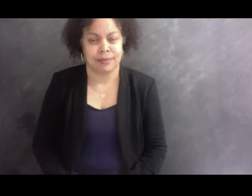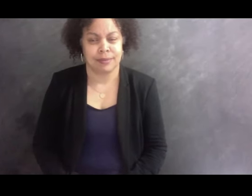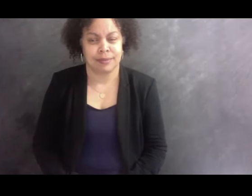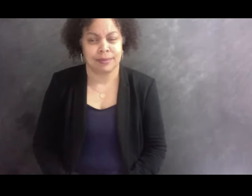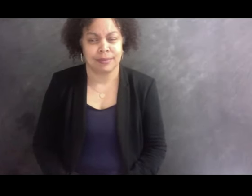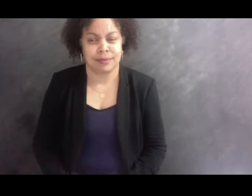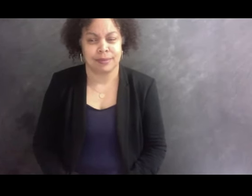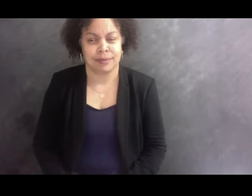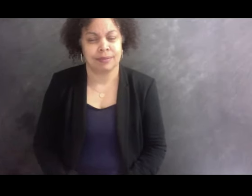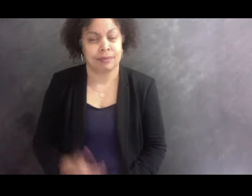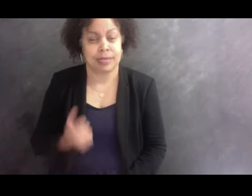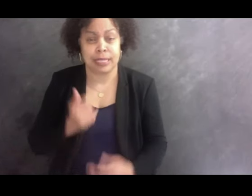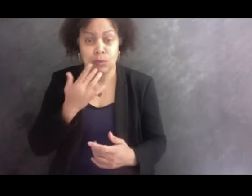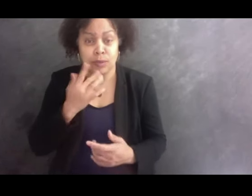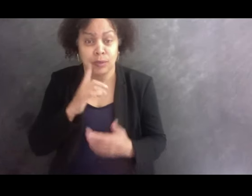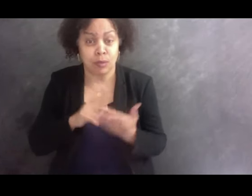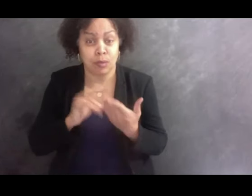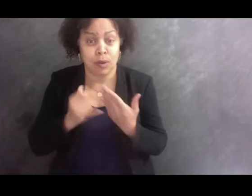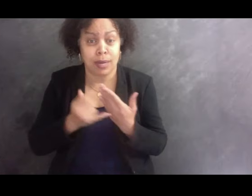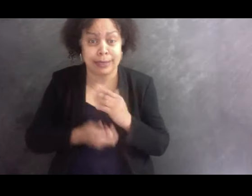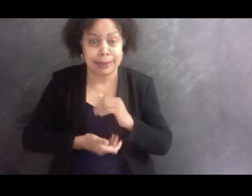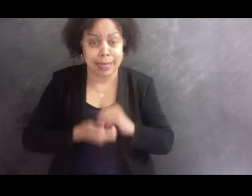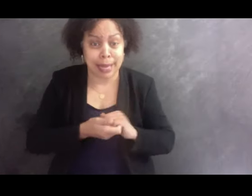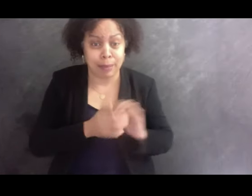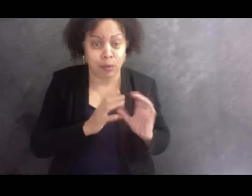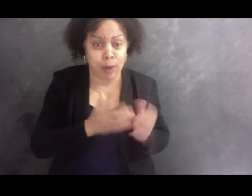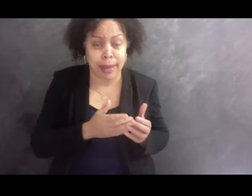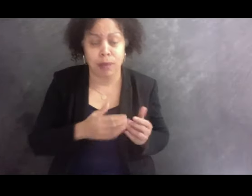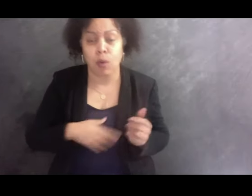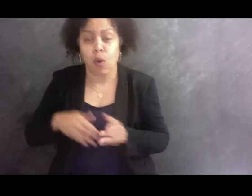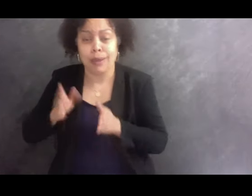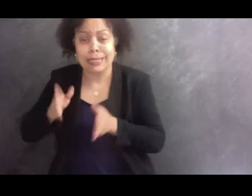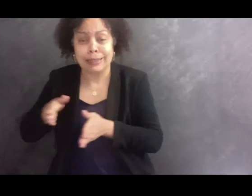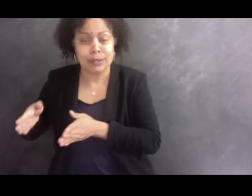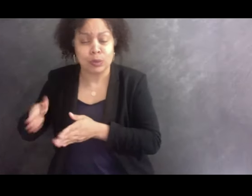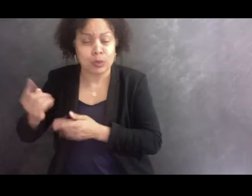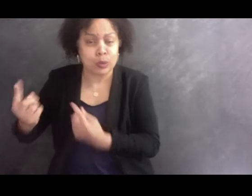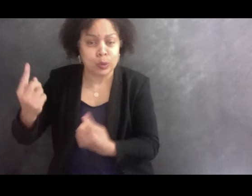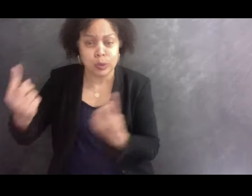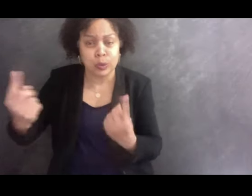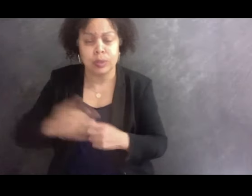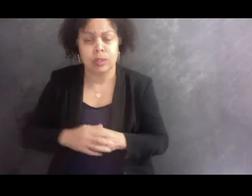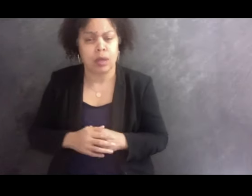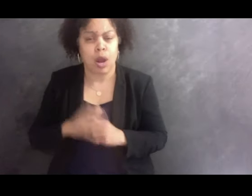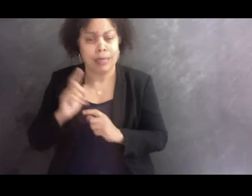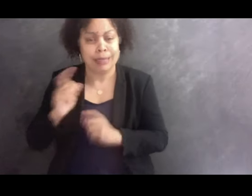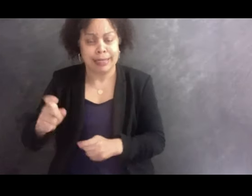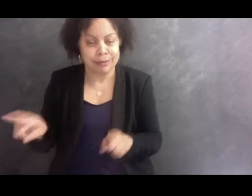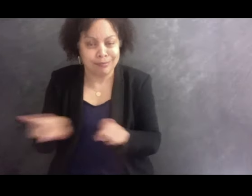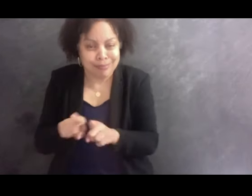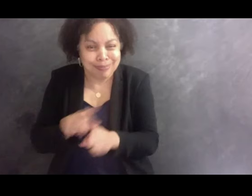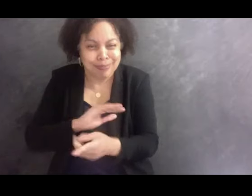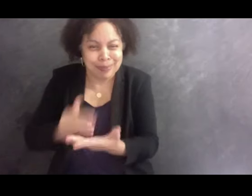Do we have any preference for projects that are collaborations or individual, or will you award an equal amount of rewards for each type? We don't have a